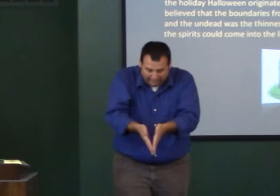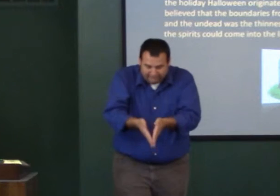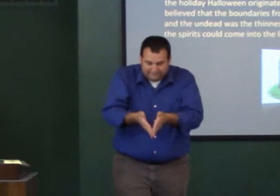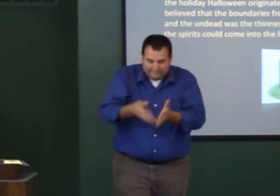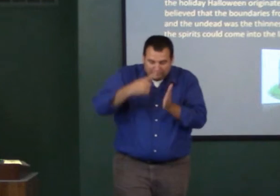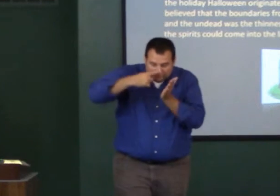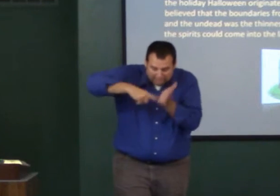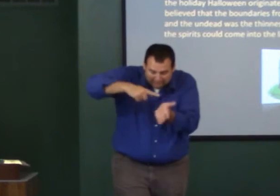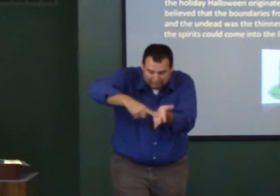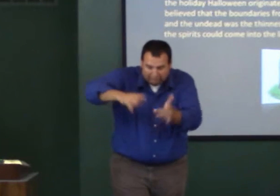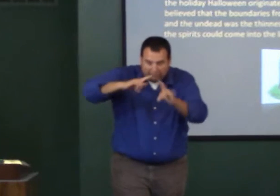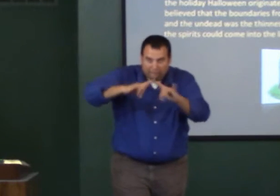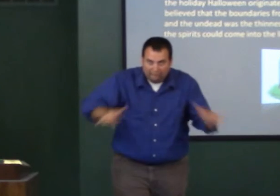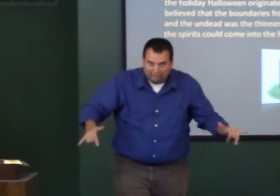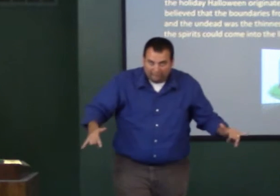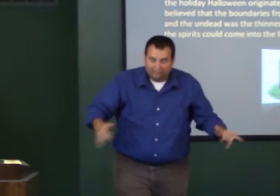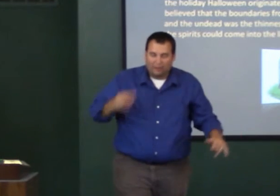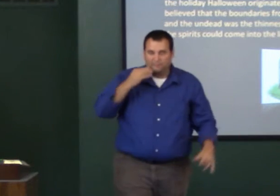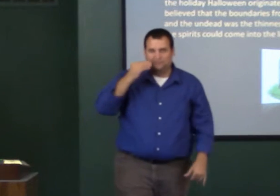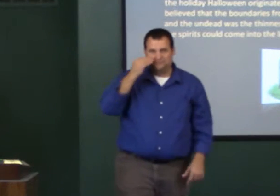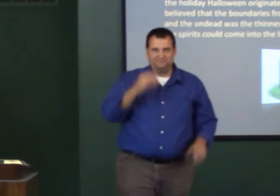dive into the research.